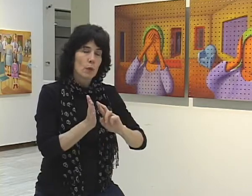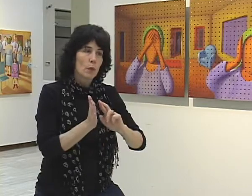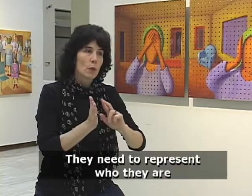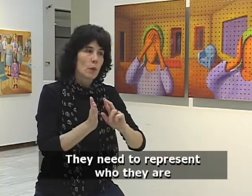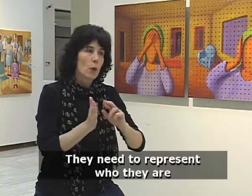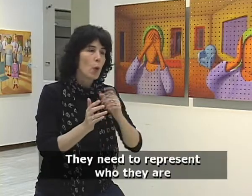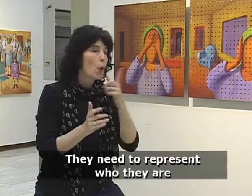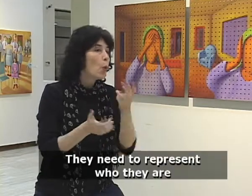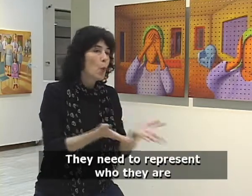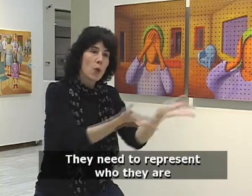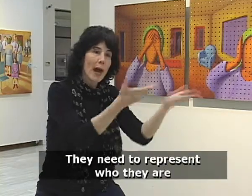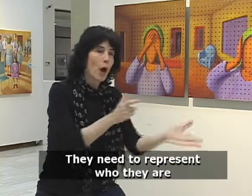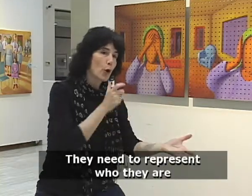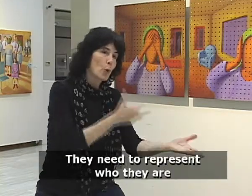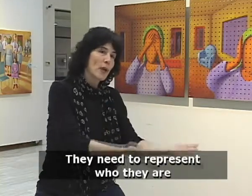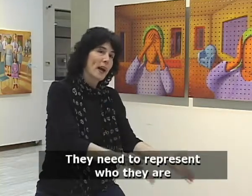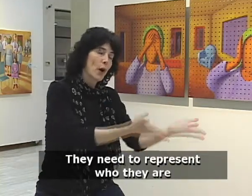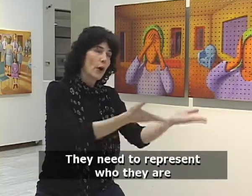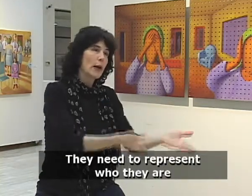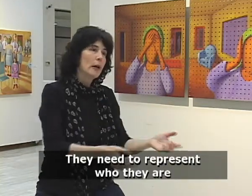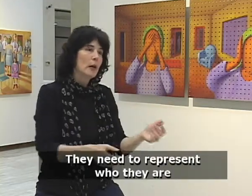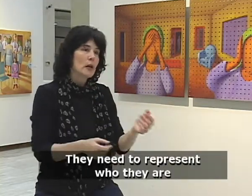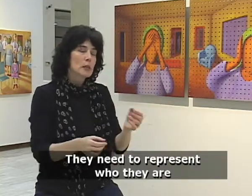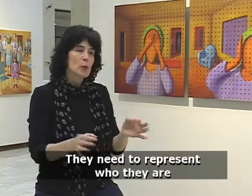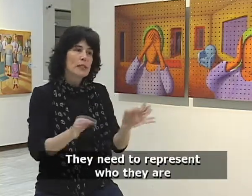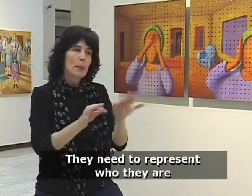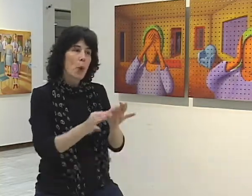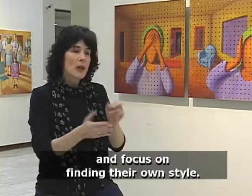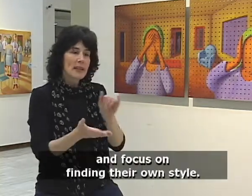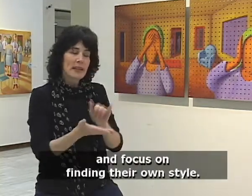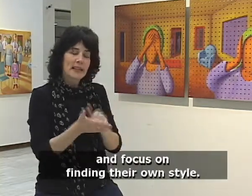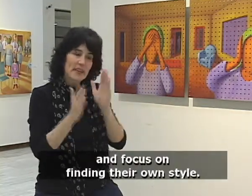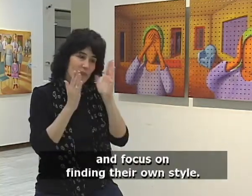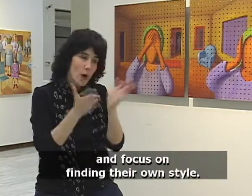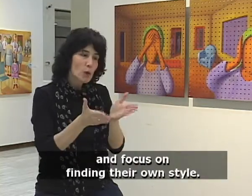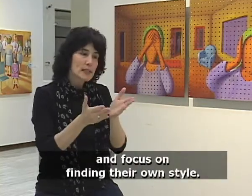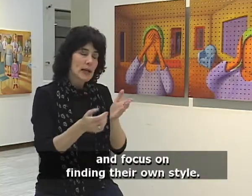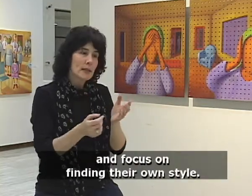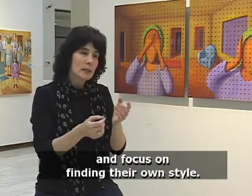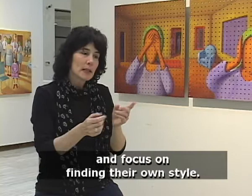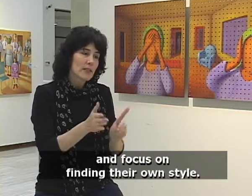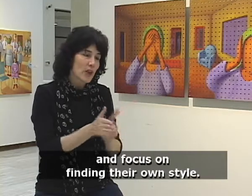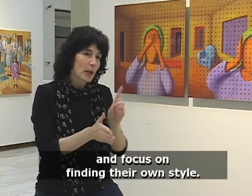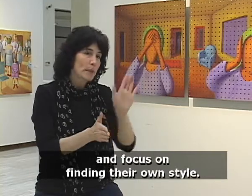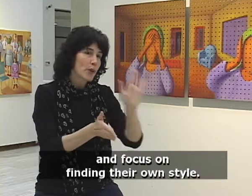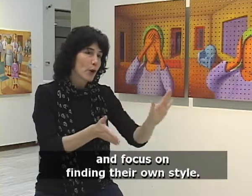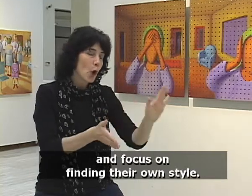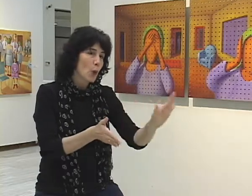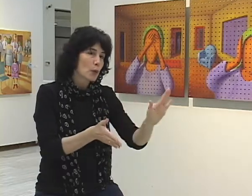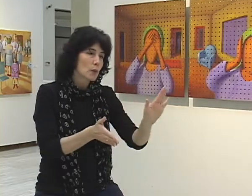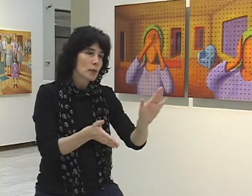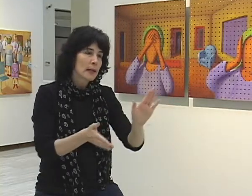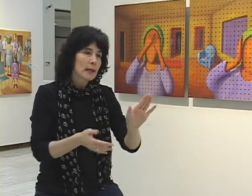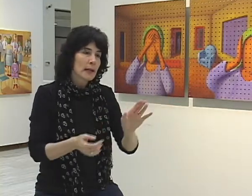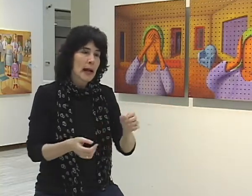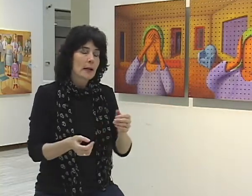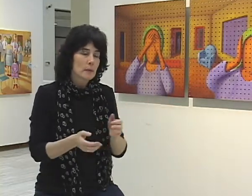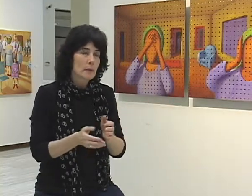They need to represent who they are and focus on finding their own style.